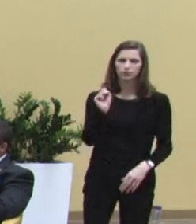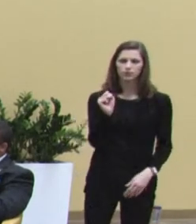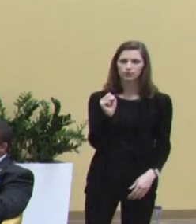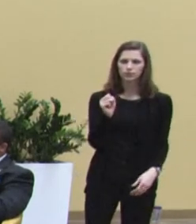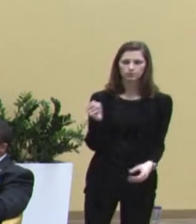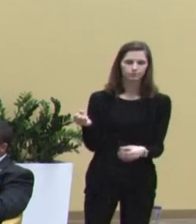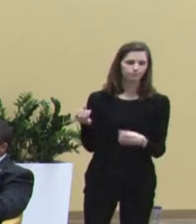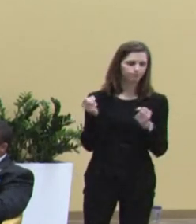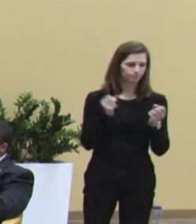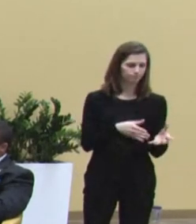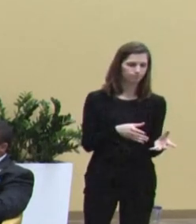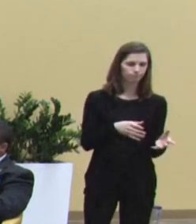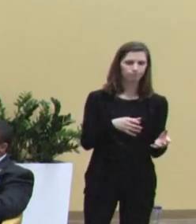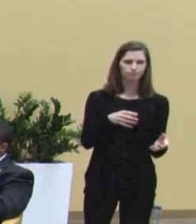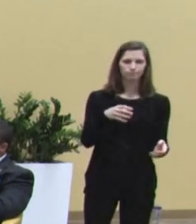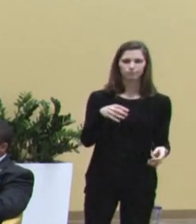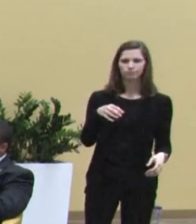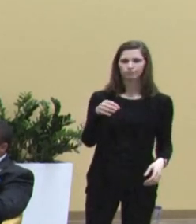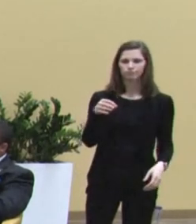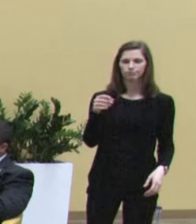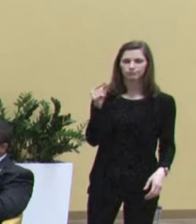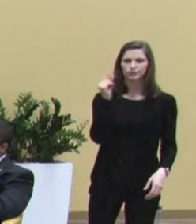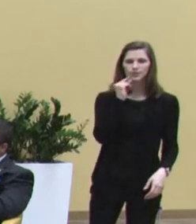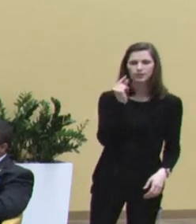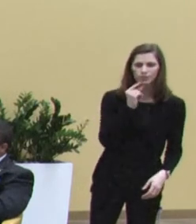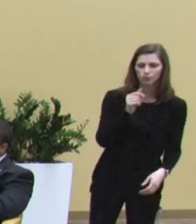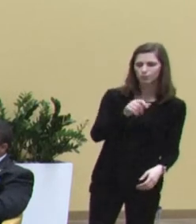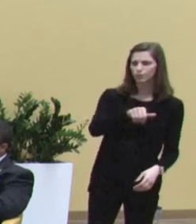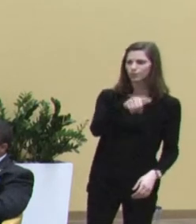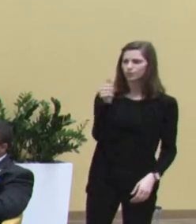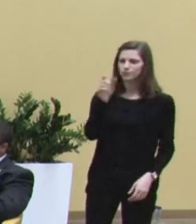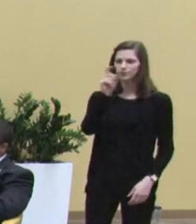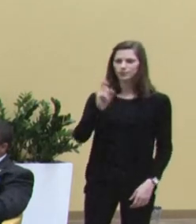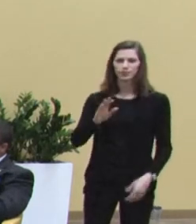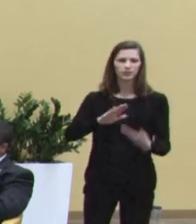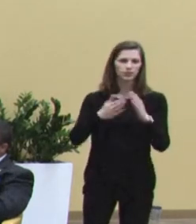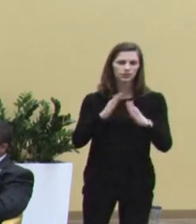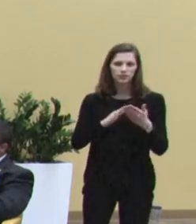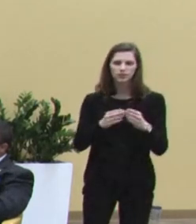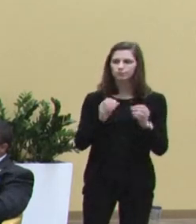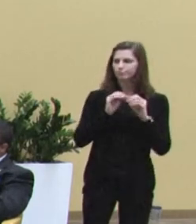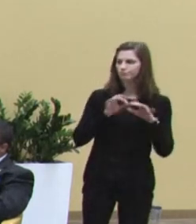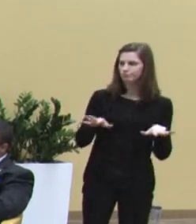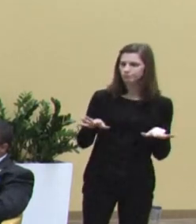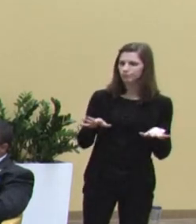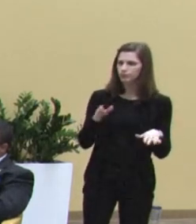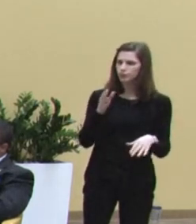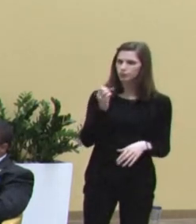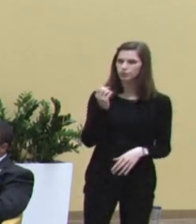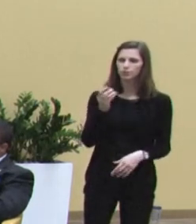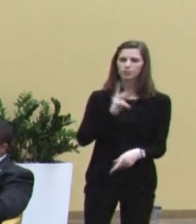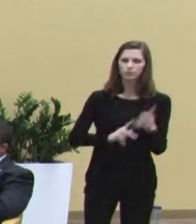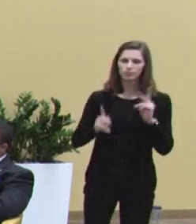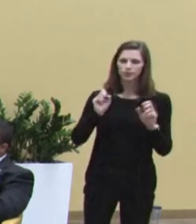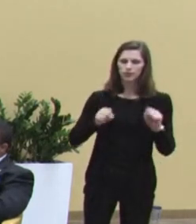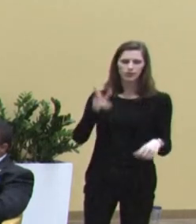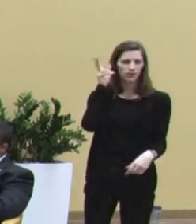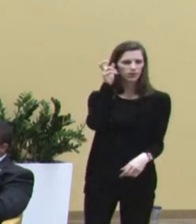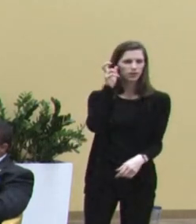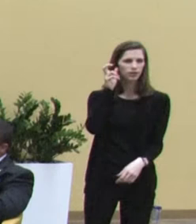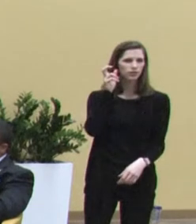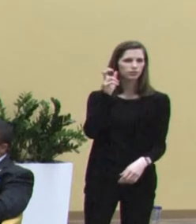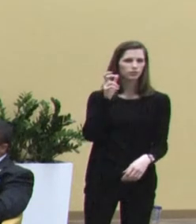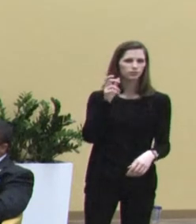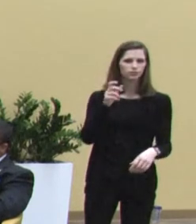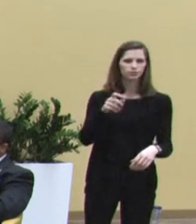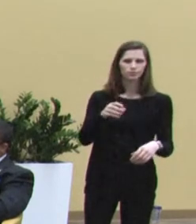Tyler, San Antonio, Houston, so that folk could get the word. And so now, and I'm putting all this against